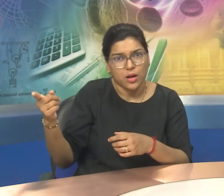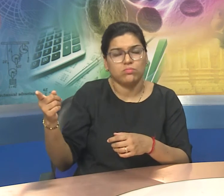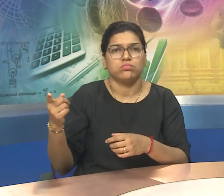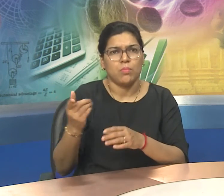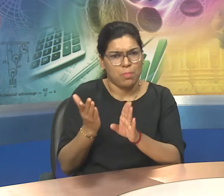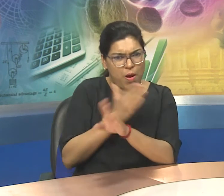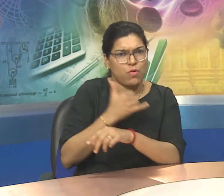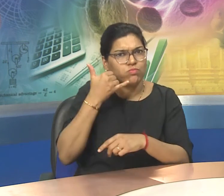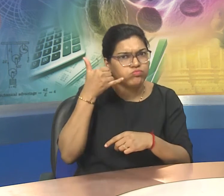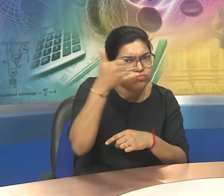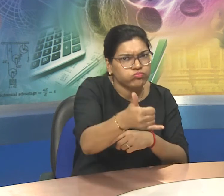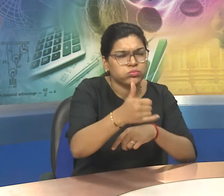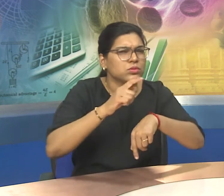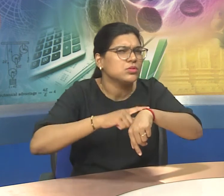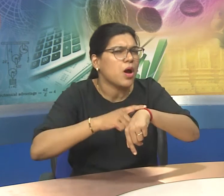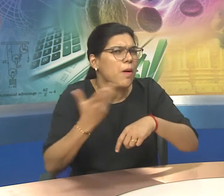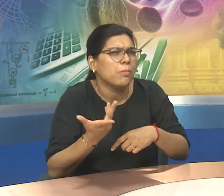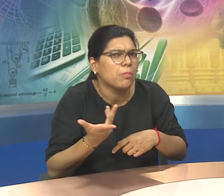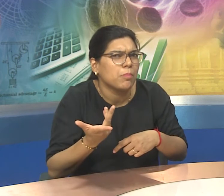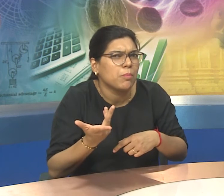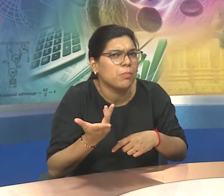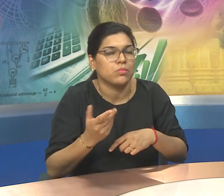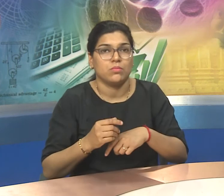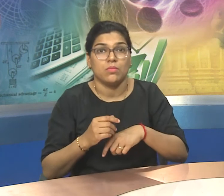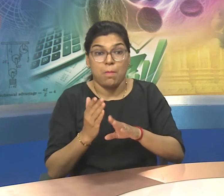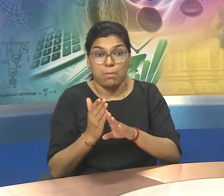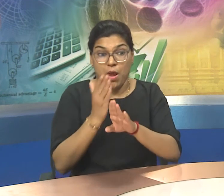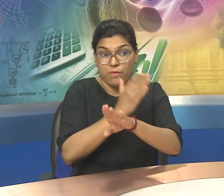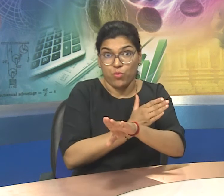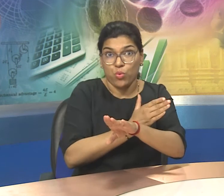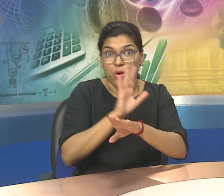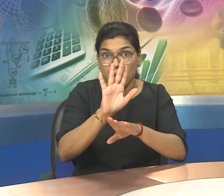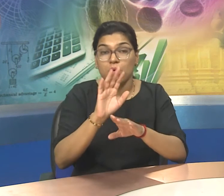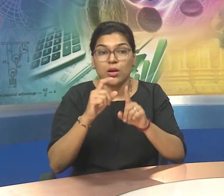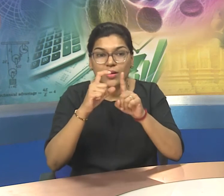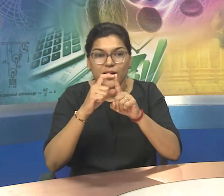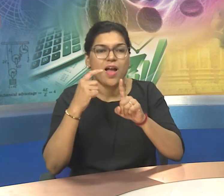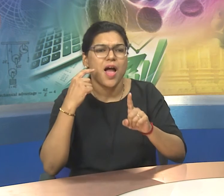third example is, what time has my brother phoned?